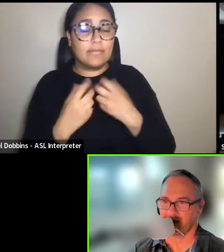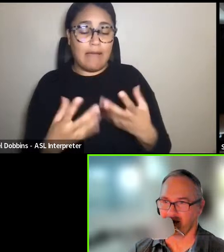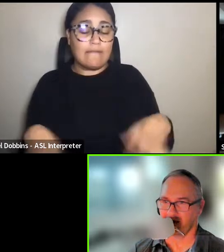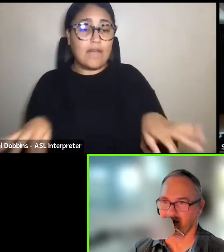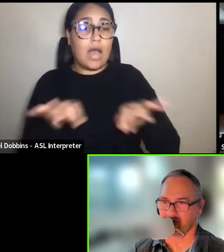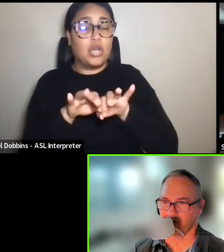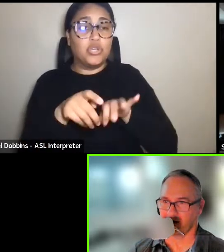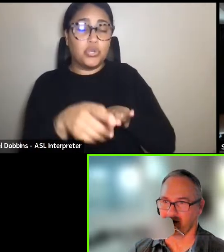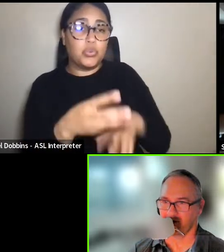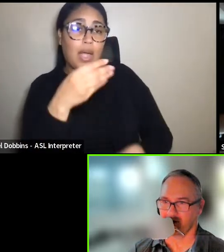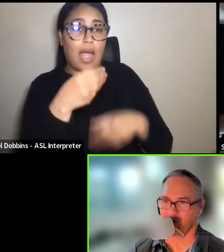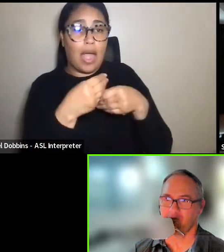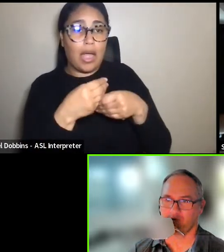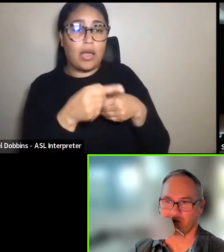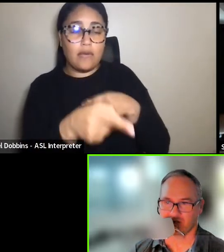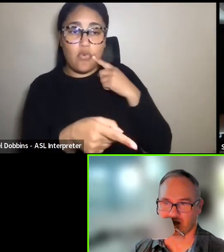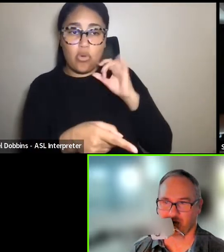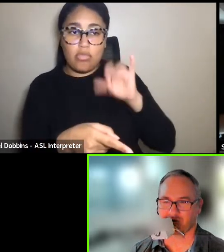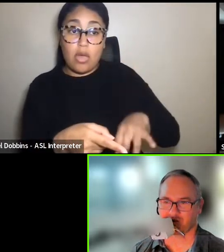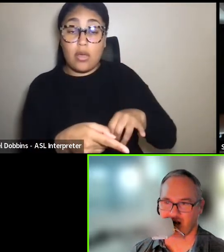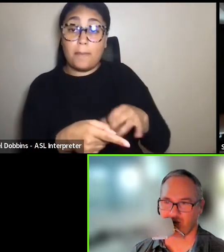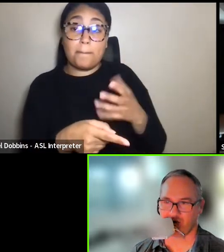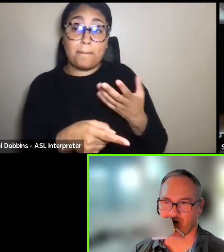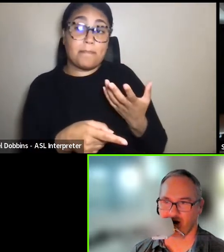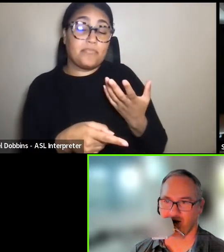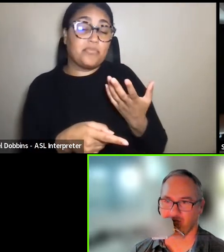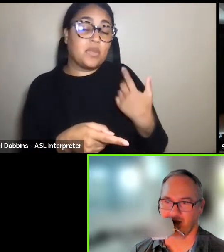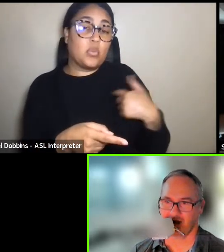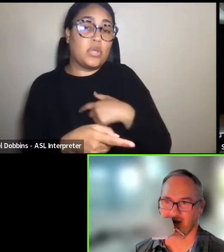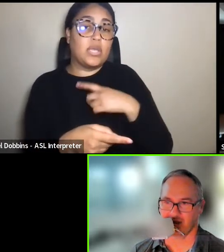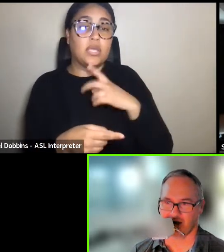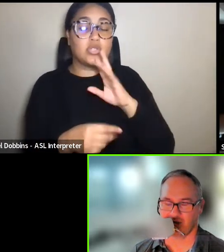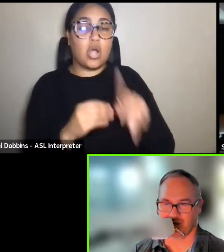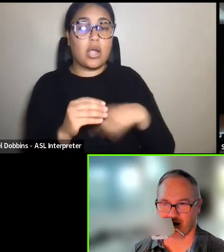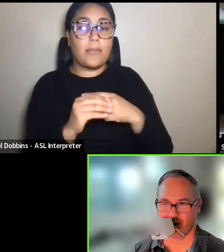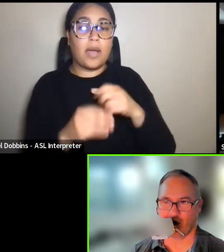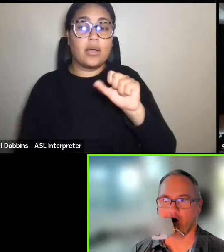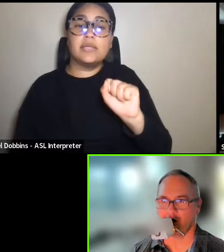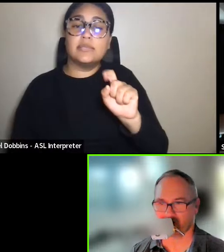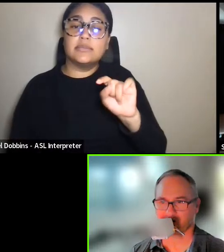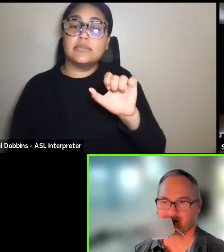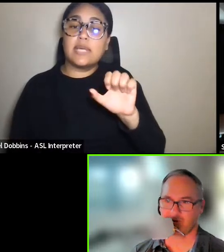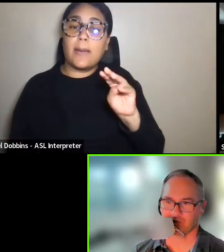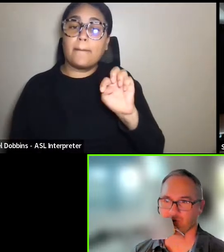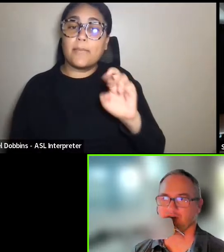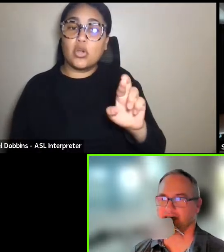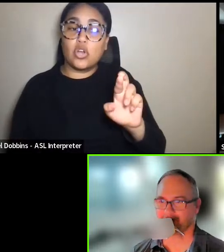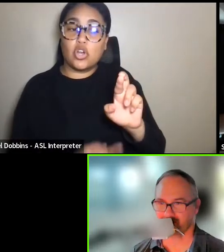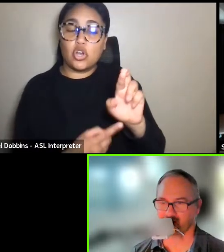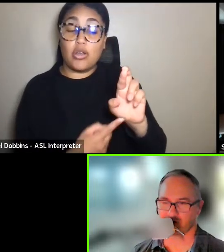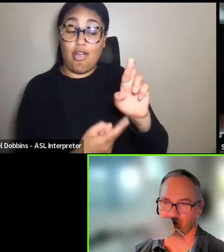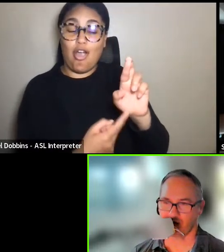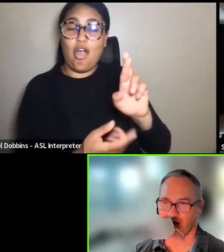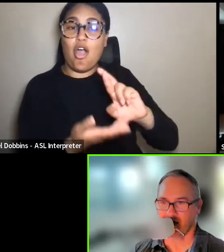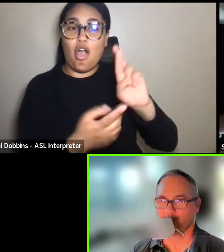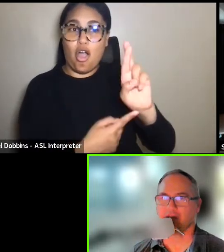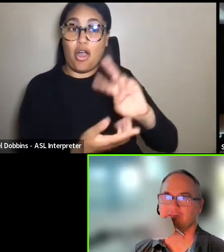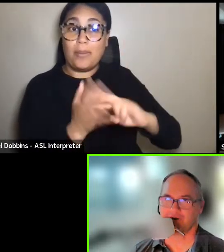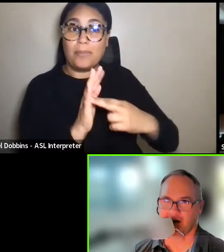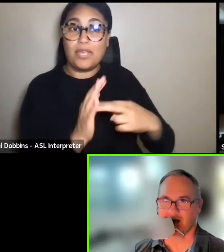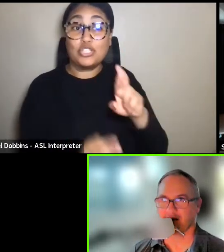I think we talked about SAMR, and the R in SAMR is redefinition,